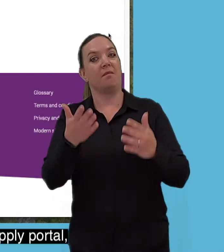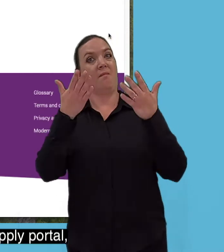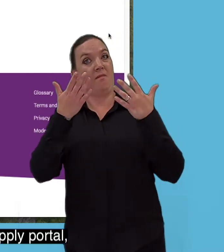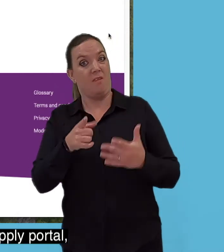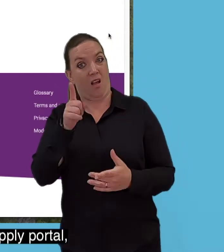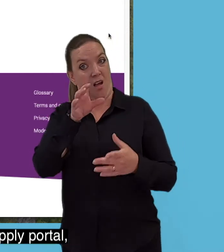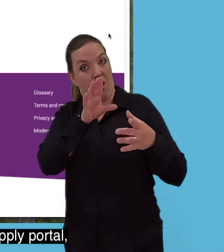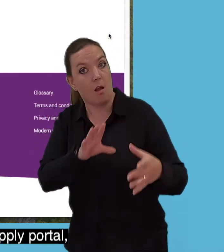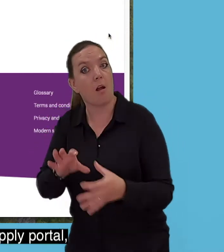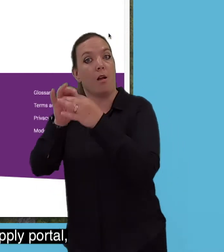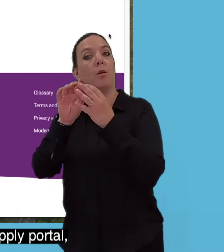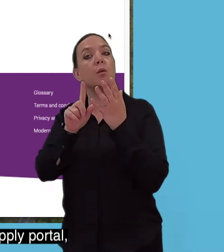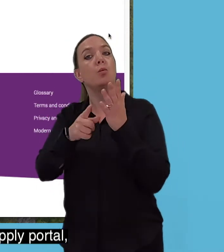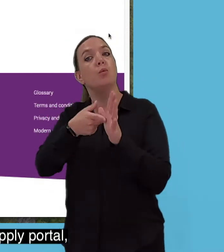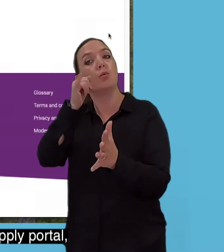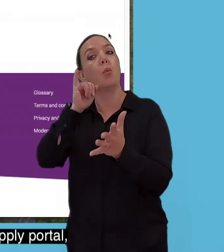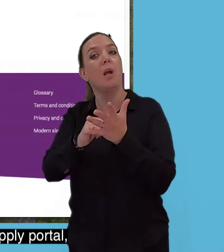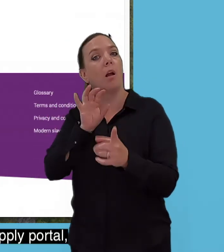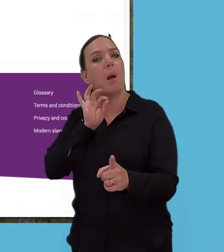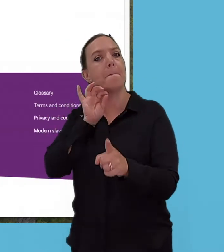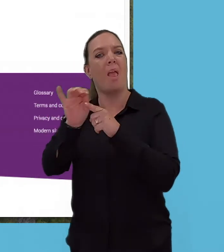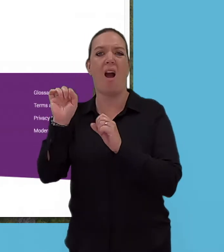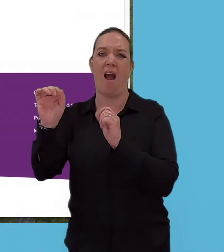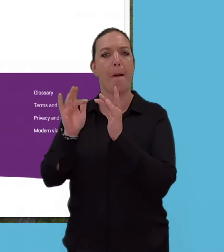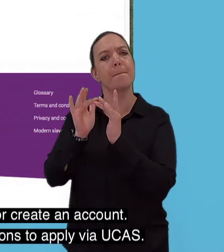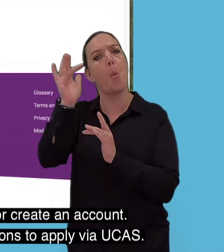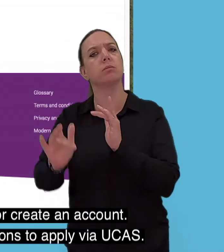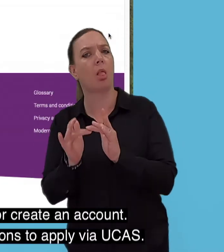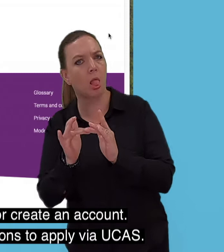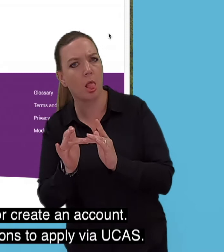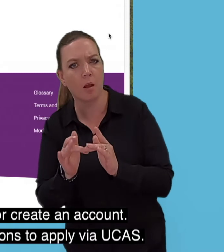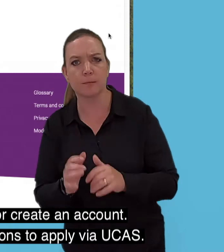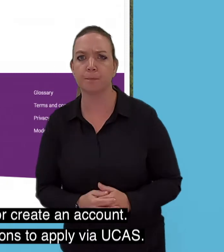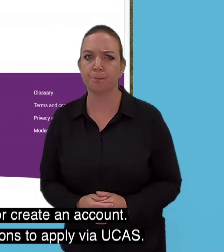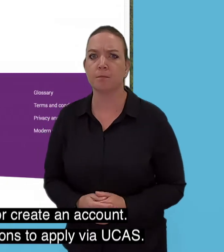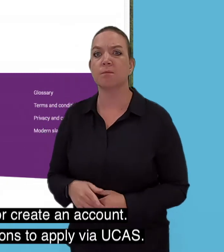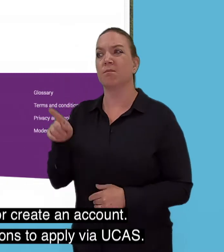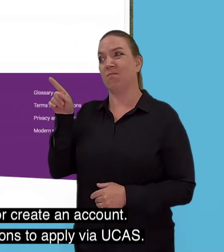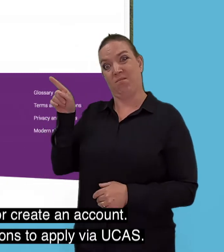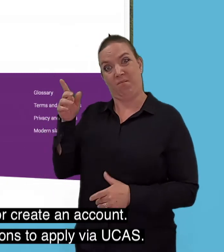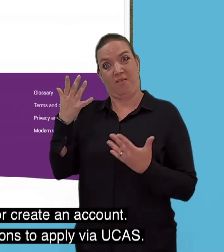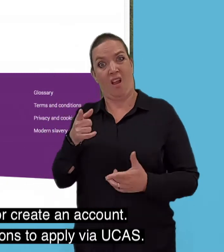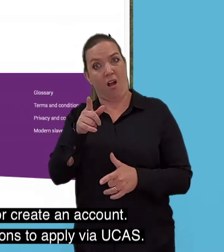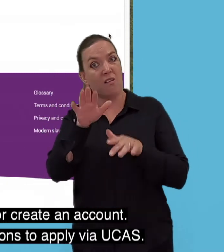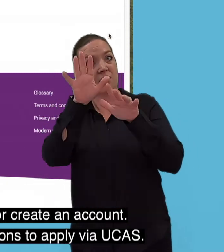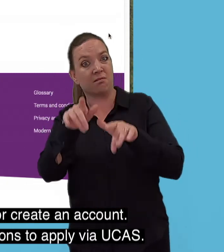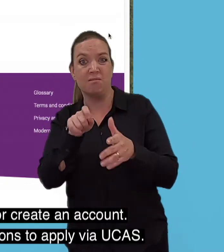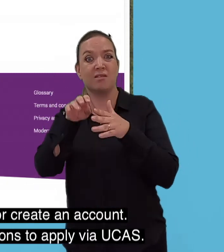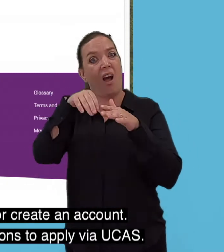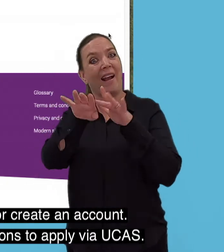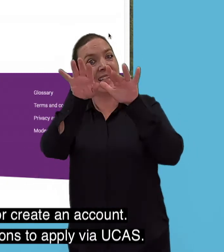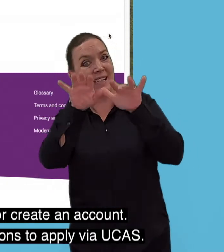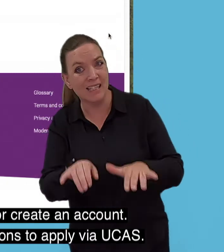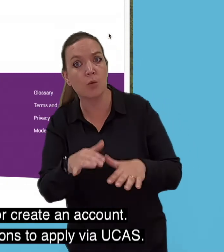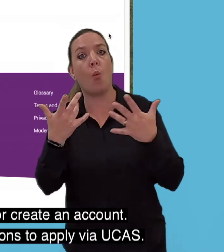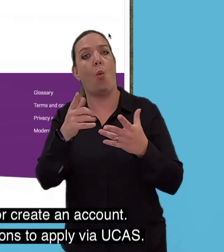This will take you to the UCAS Apply portal, where you will need to either sign in or